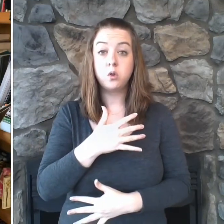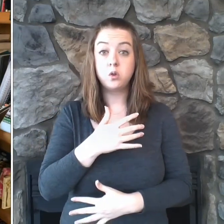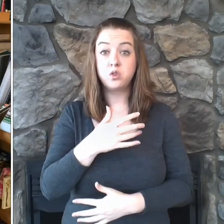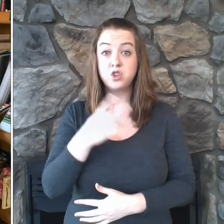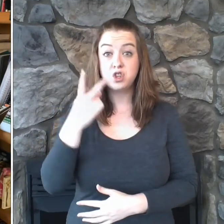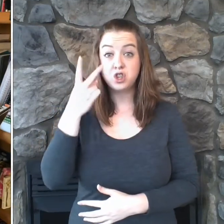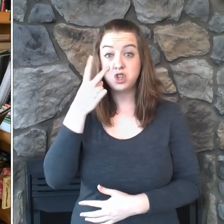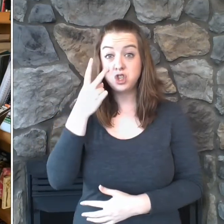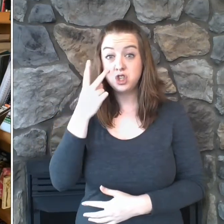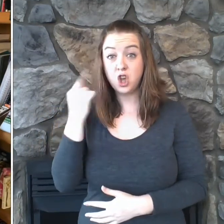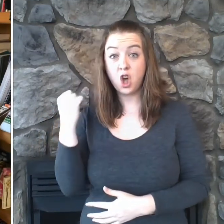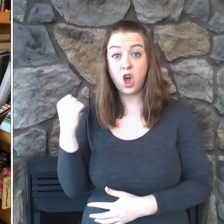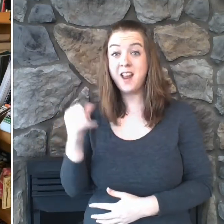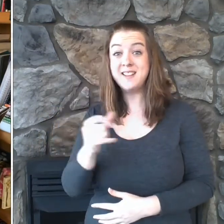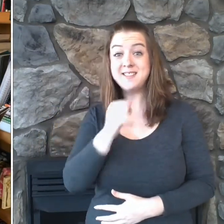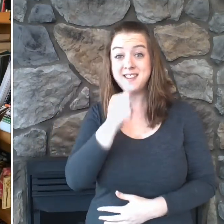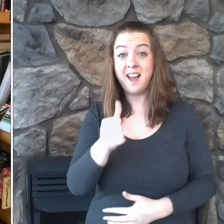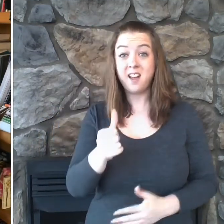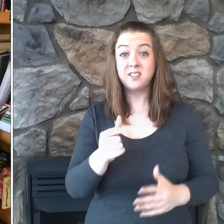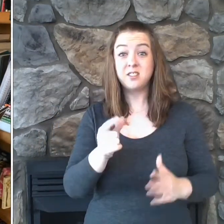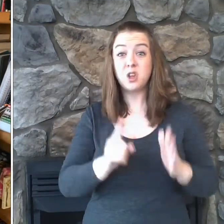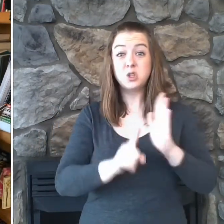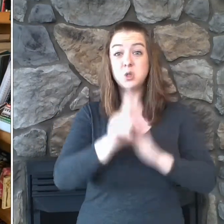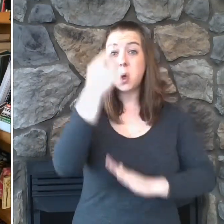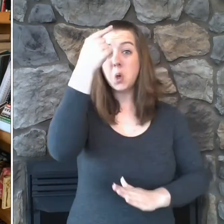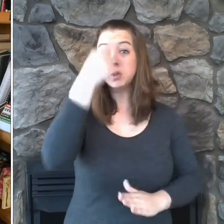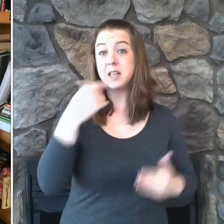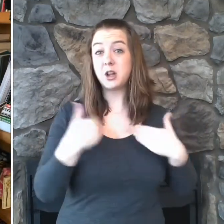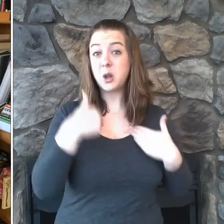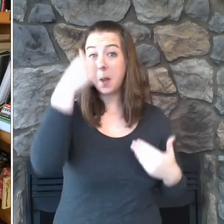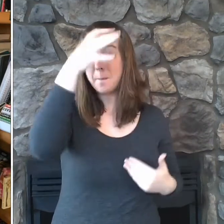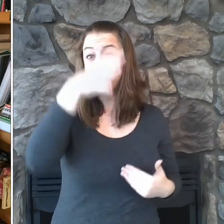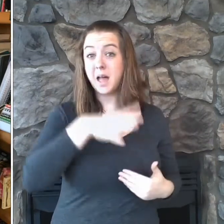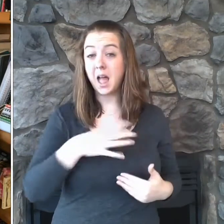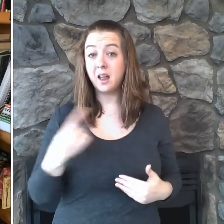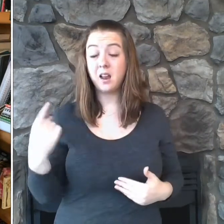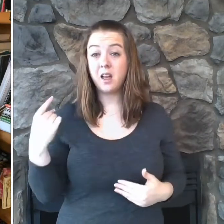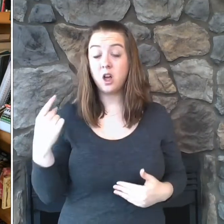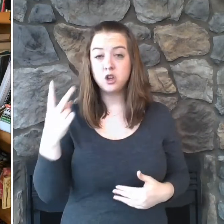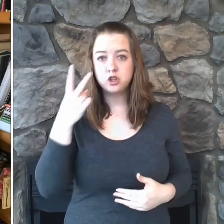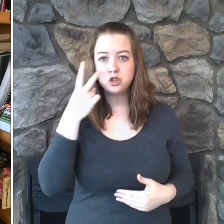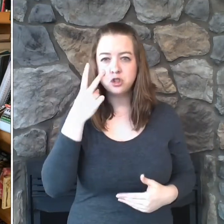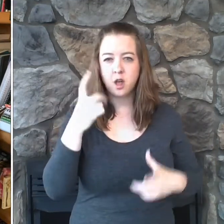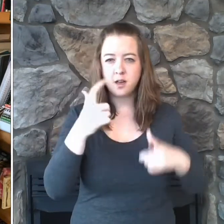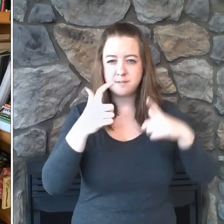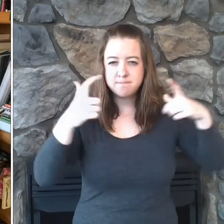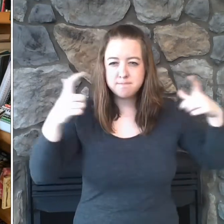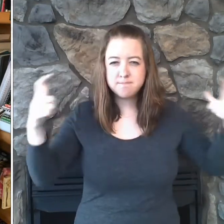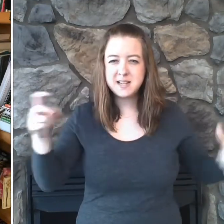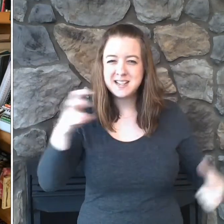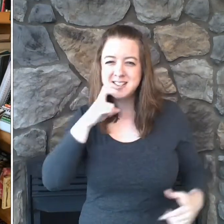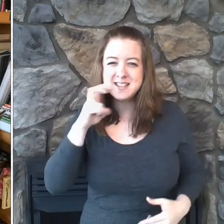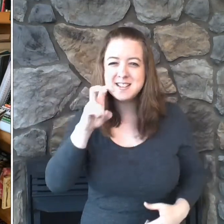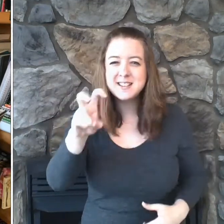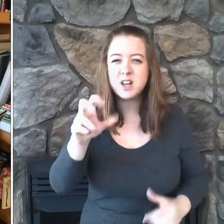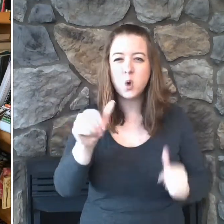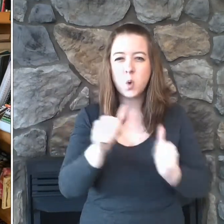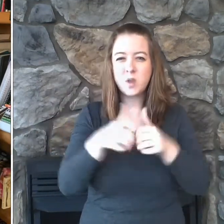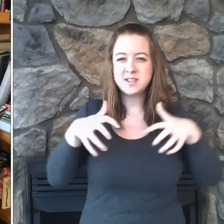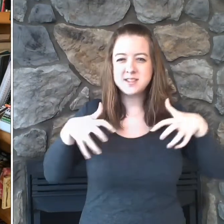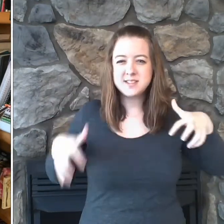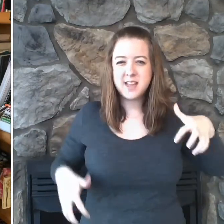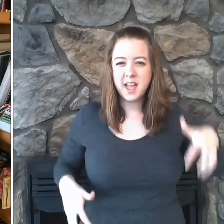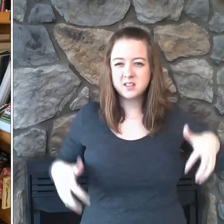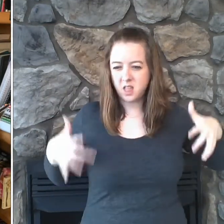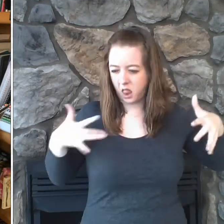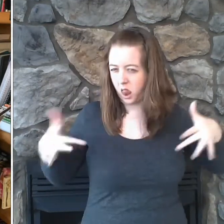What she saw was not a tall, slender young man, but a huge snake with glistening